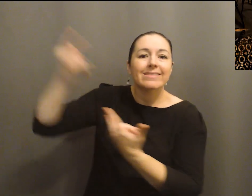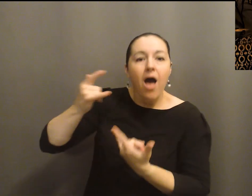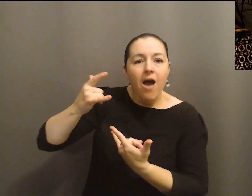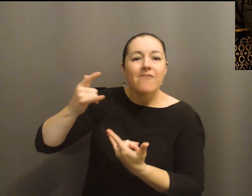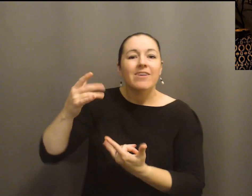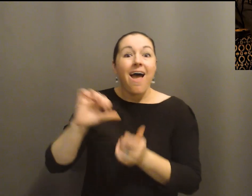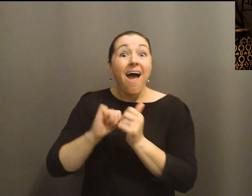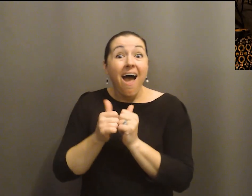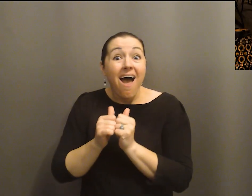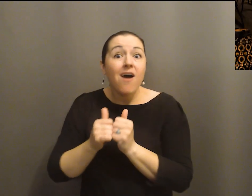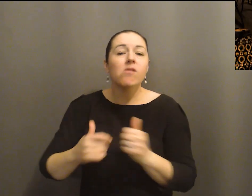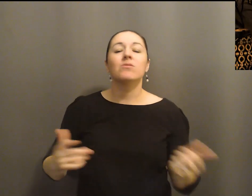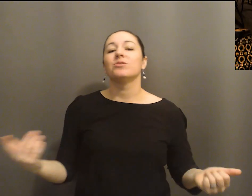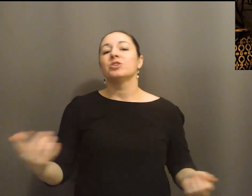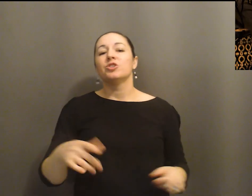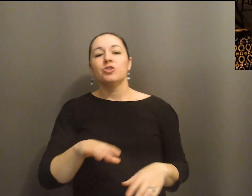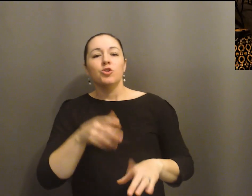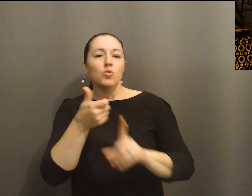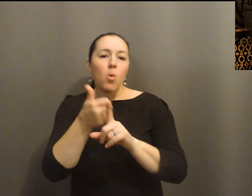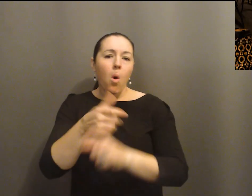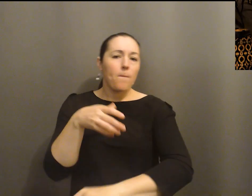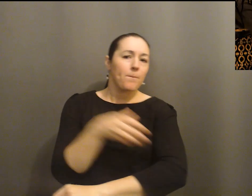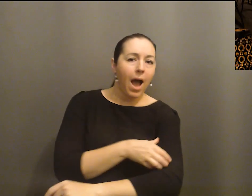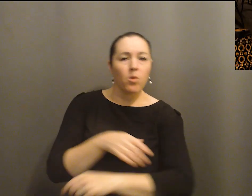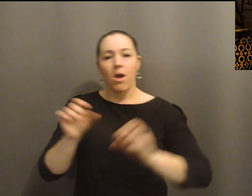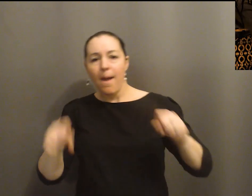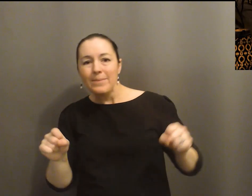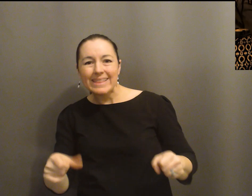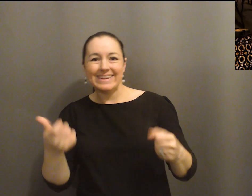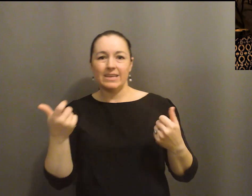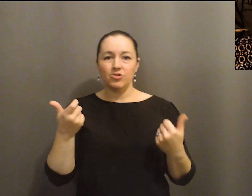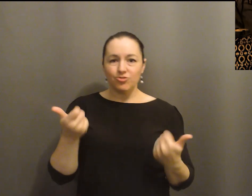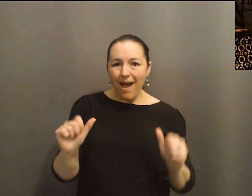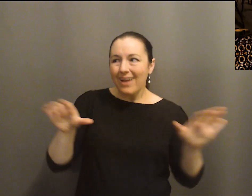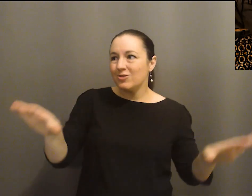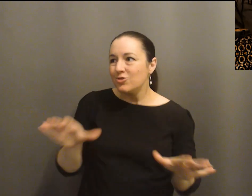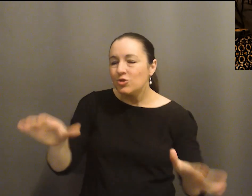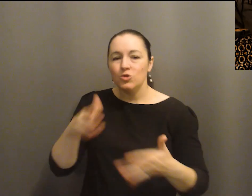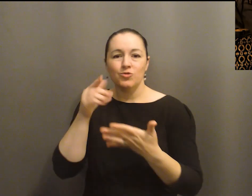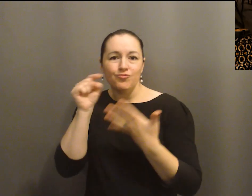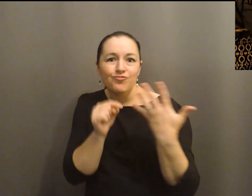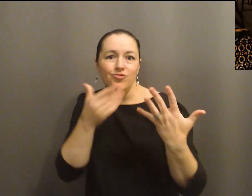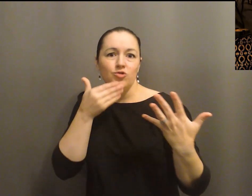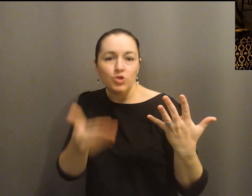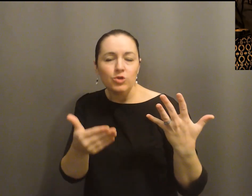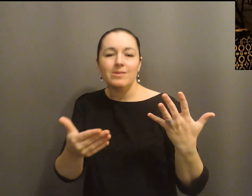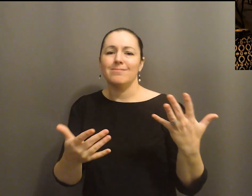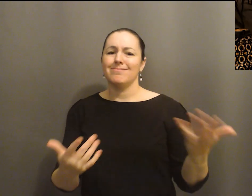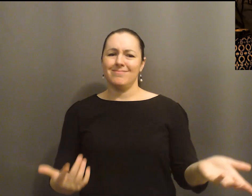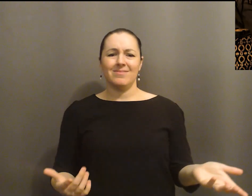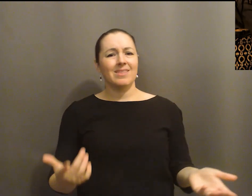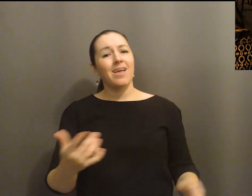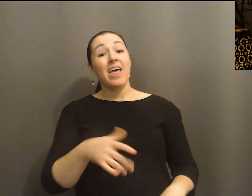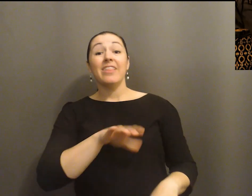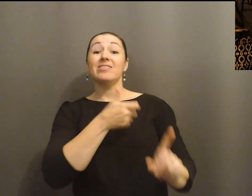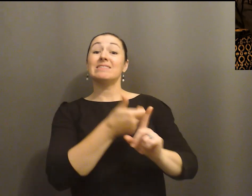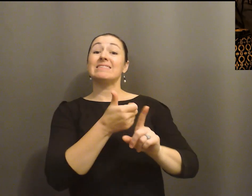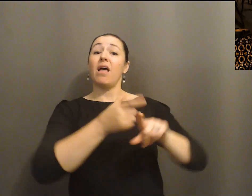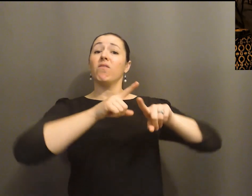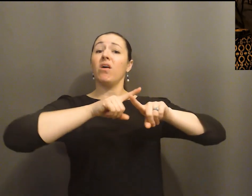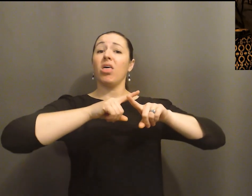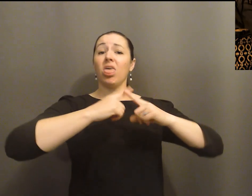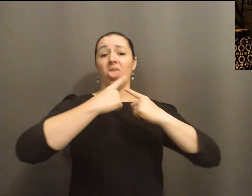good In my own power And my own ability See We need to crucify Our self-reliant